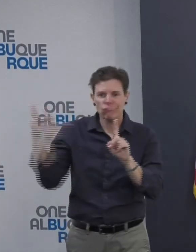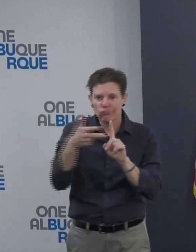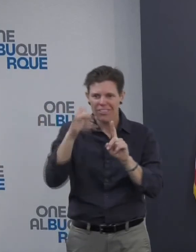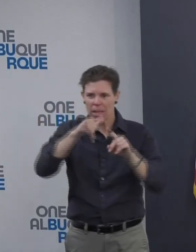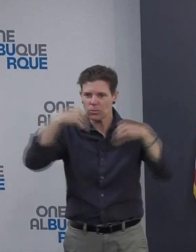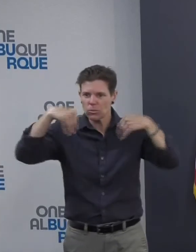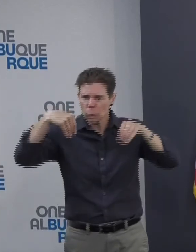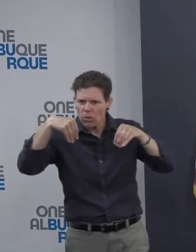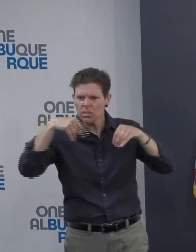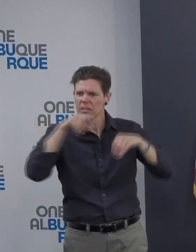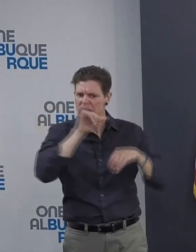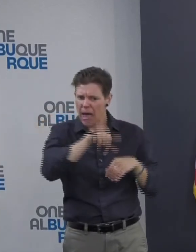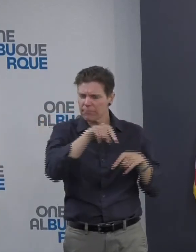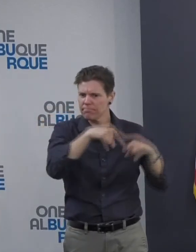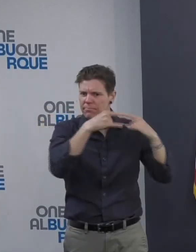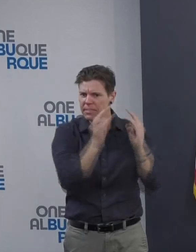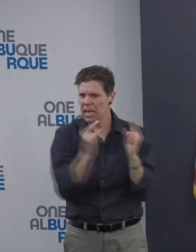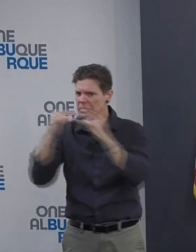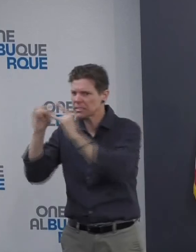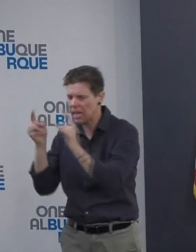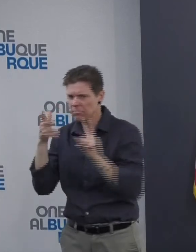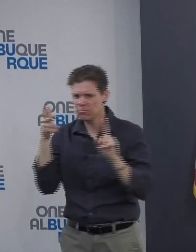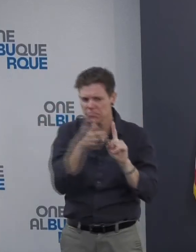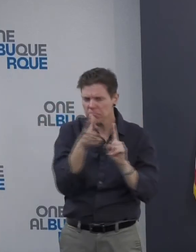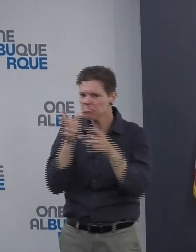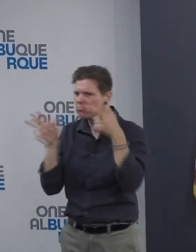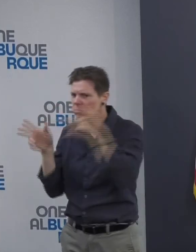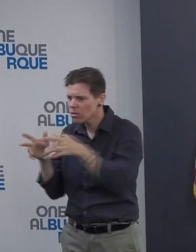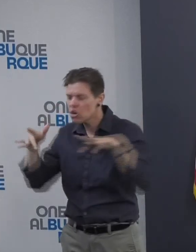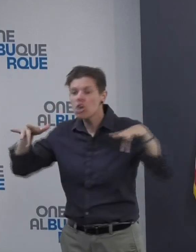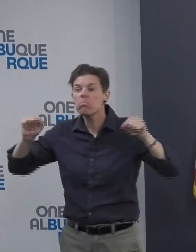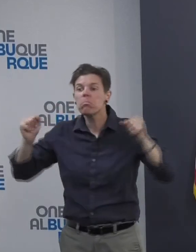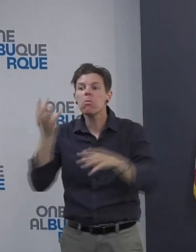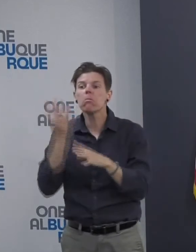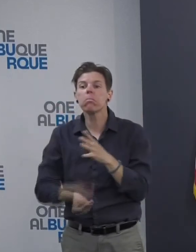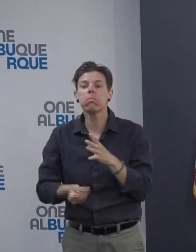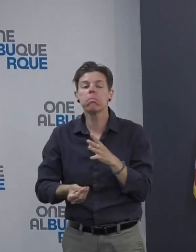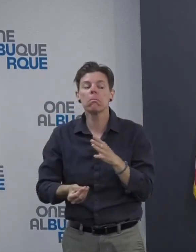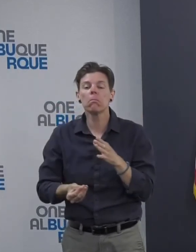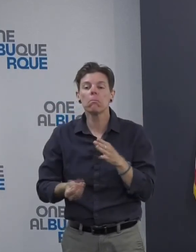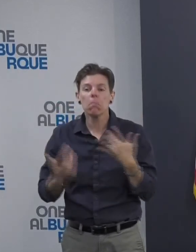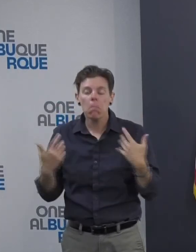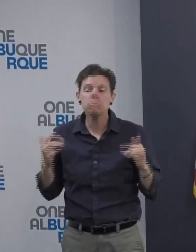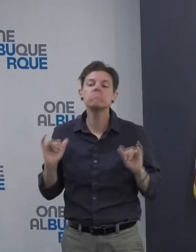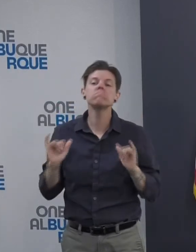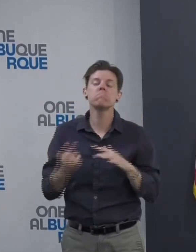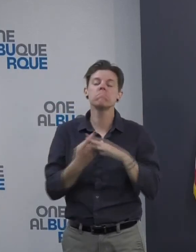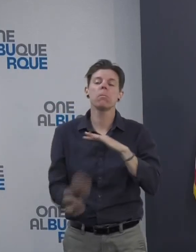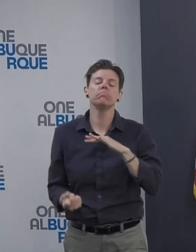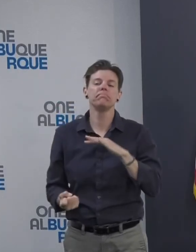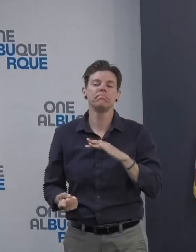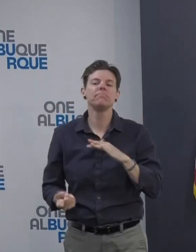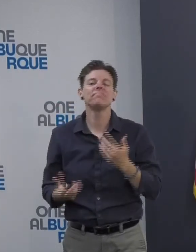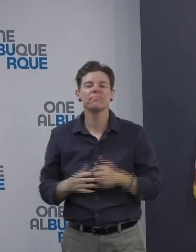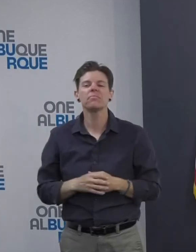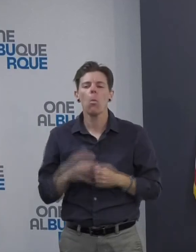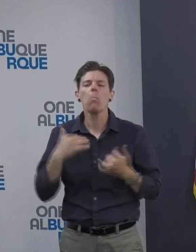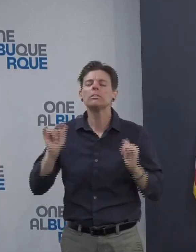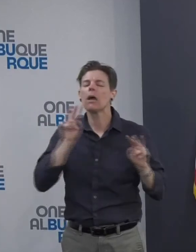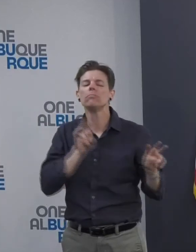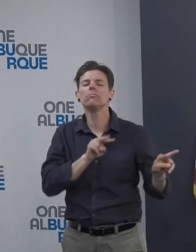on them and reported them, and then they disappeared. So we'll see what happens next, but we're going to keep an eye on them. Obviously, that is suspicious